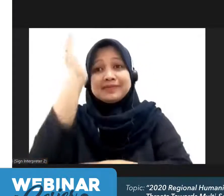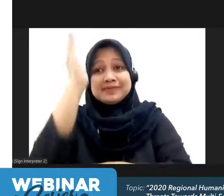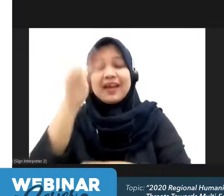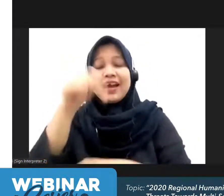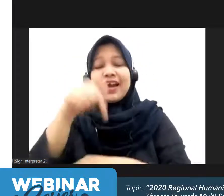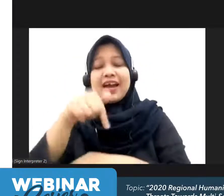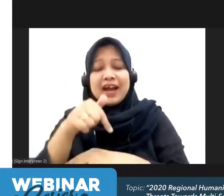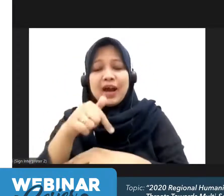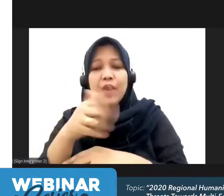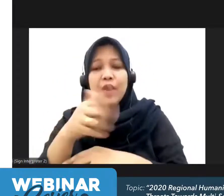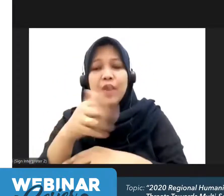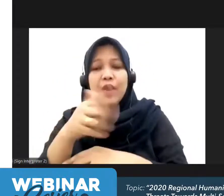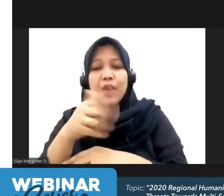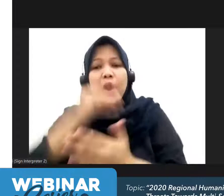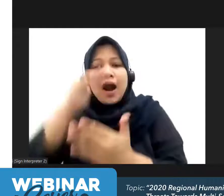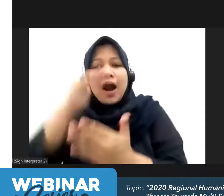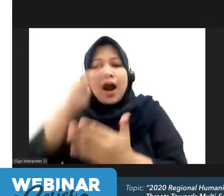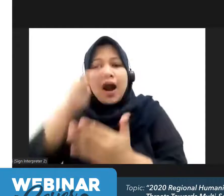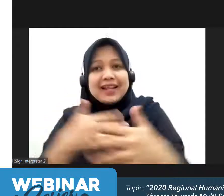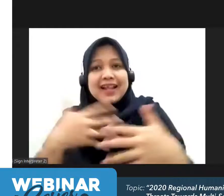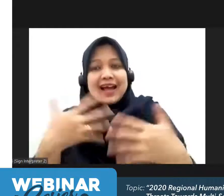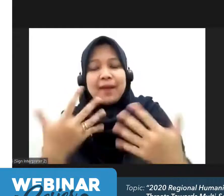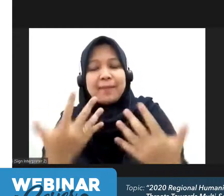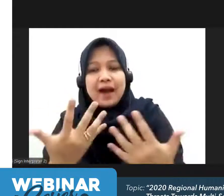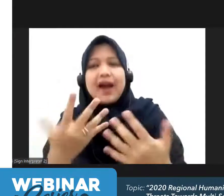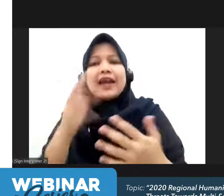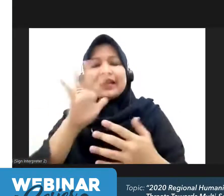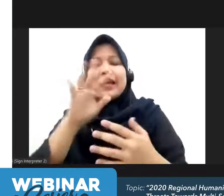different point of views.